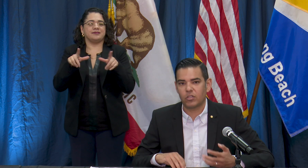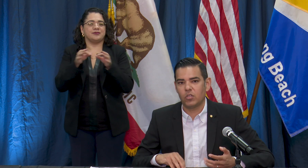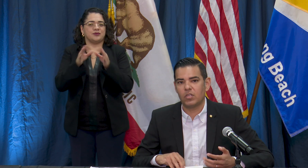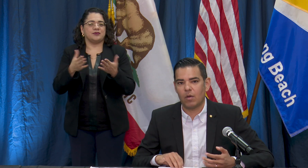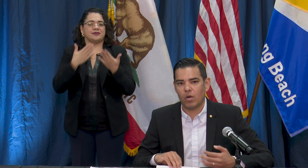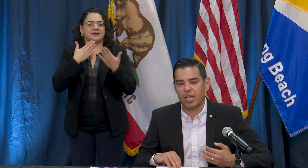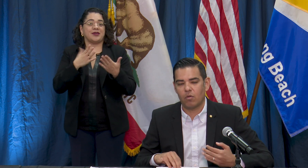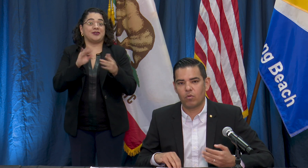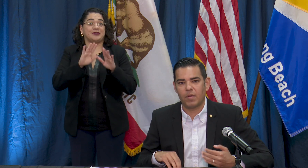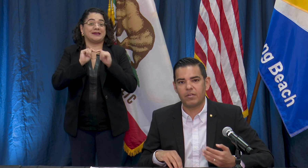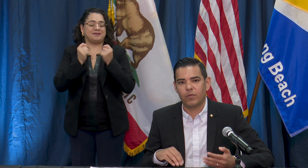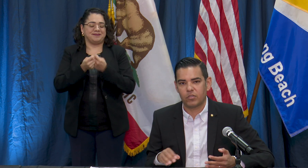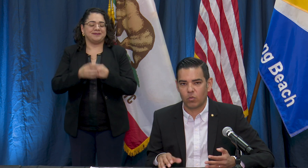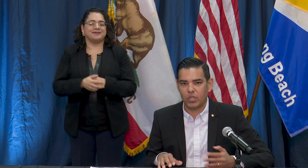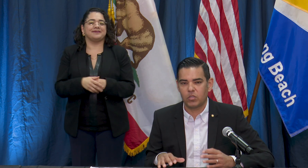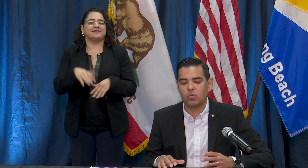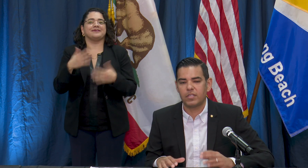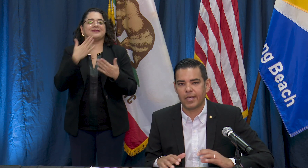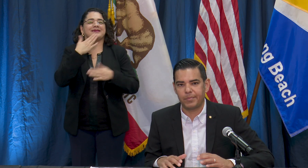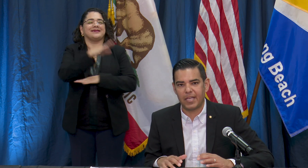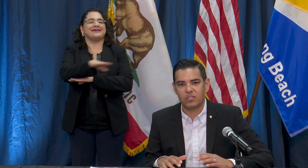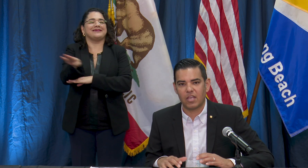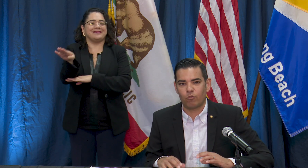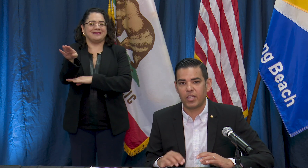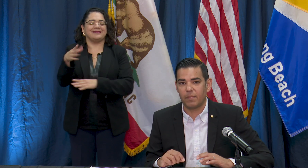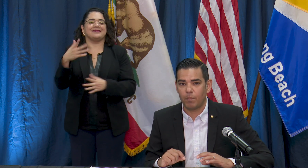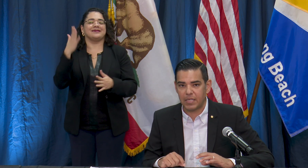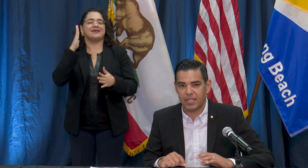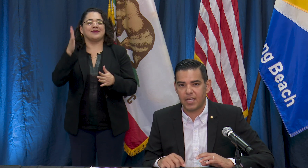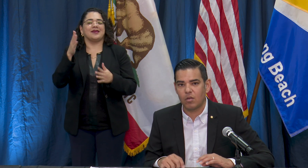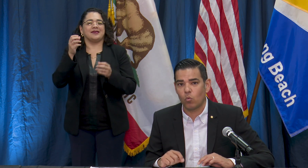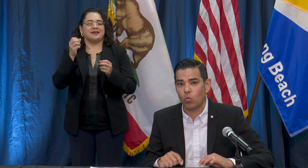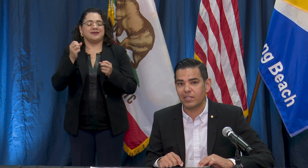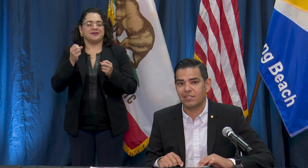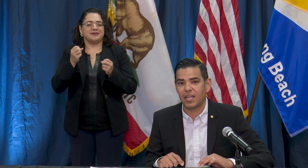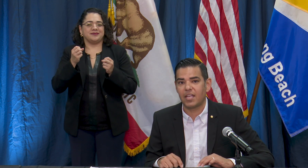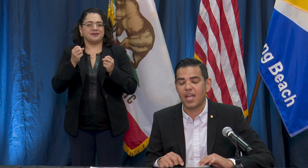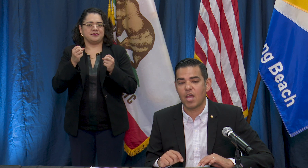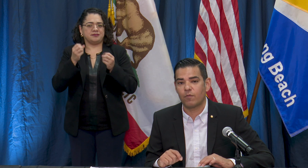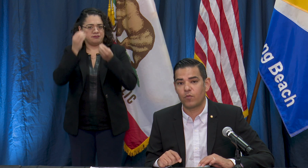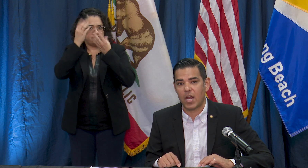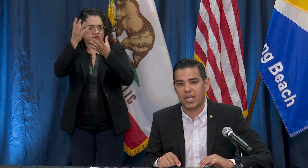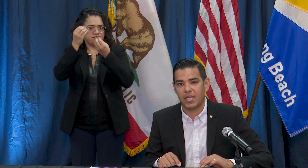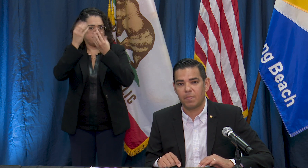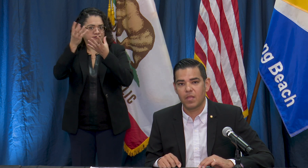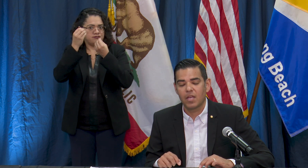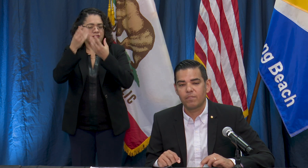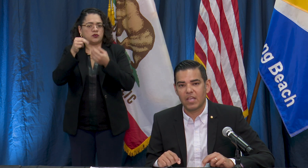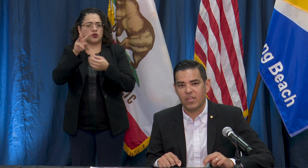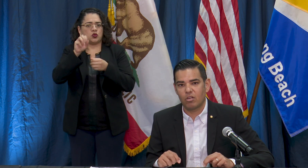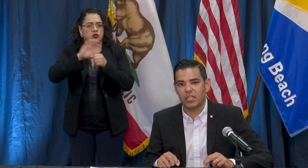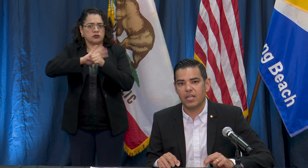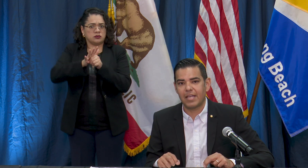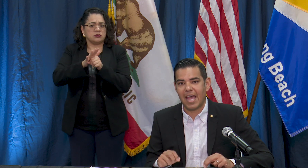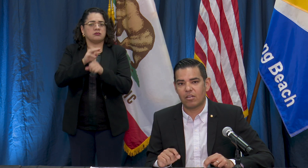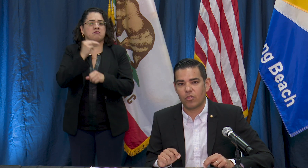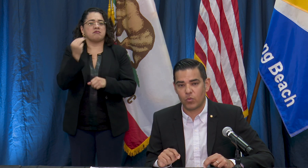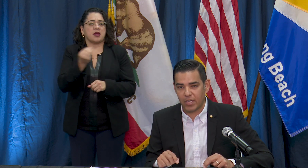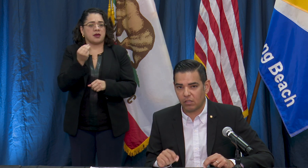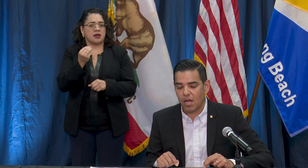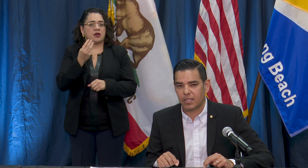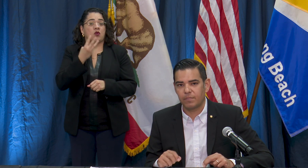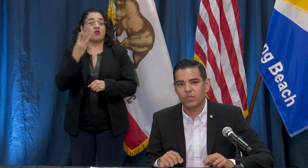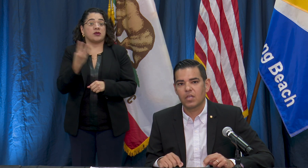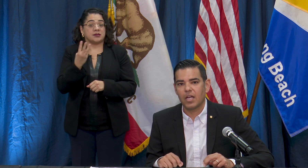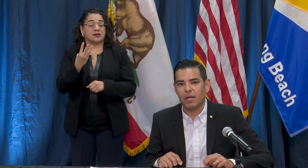Good afternoon. I want to remind folks that we do these updates every Monday, Wednesday, and Friday, and they are done at